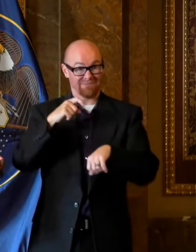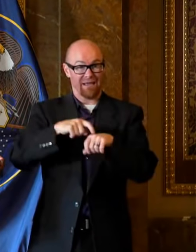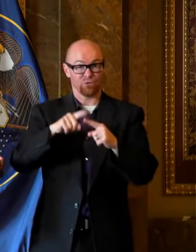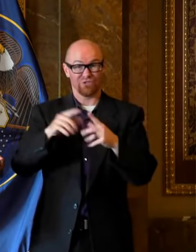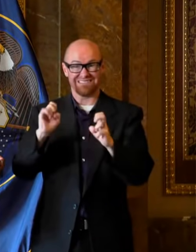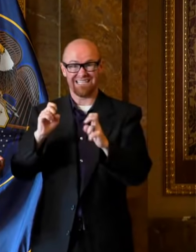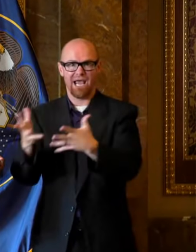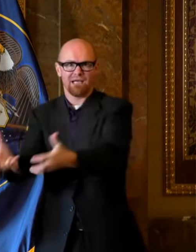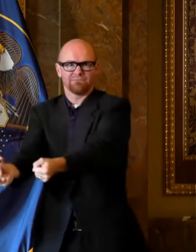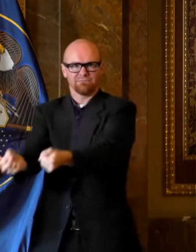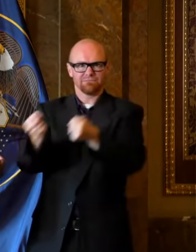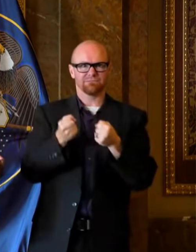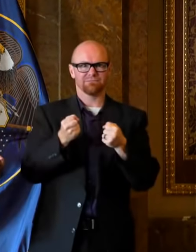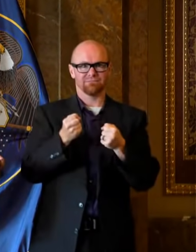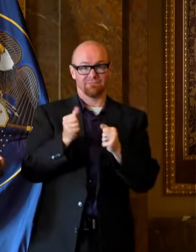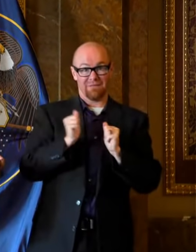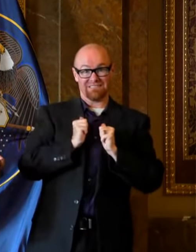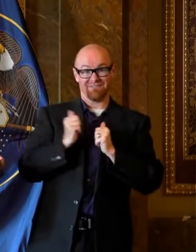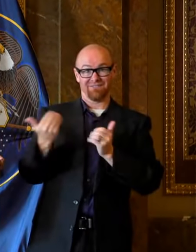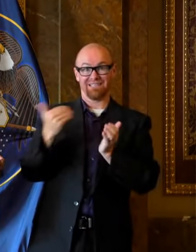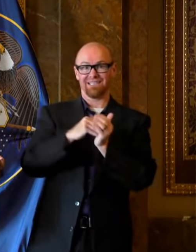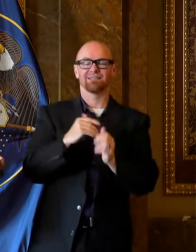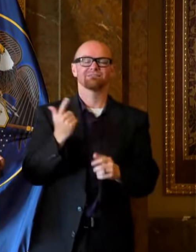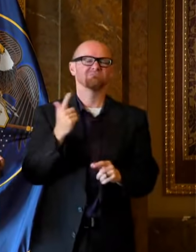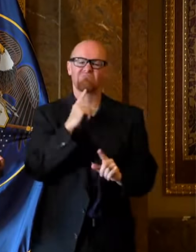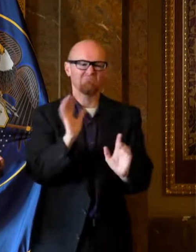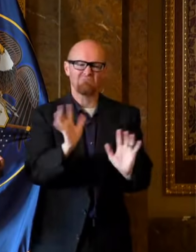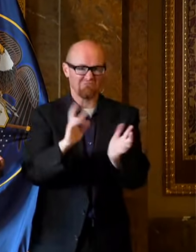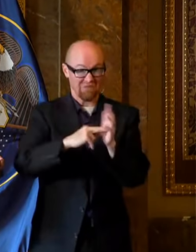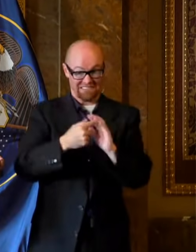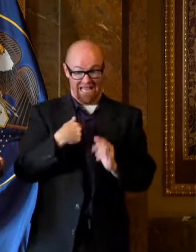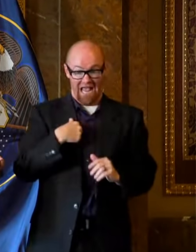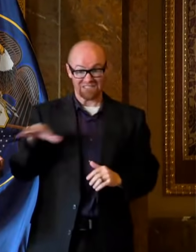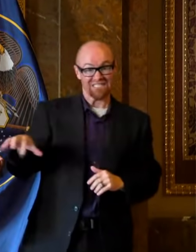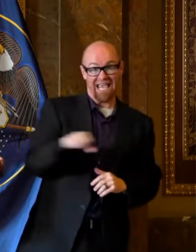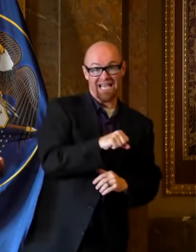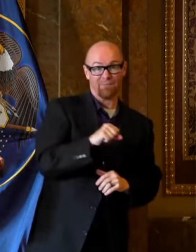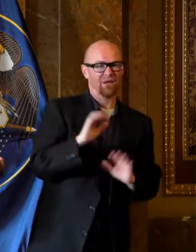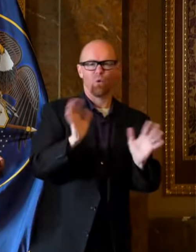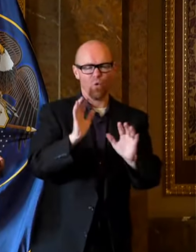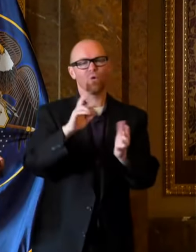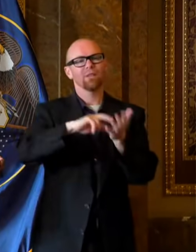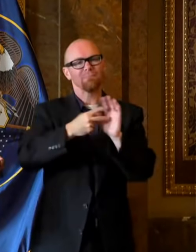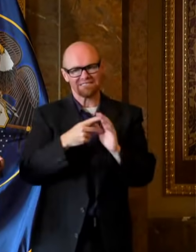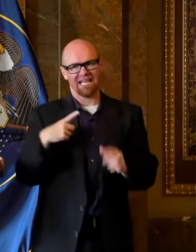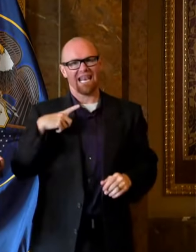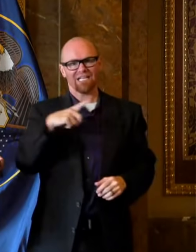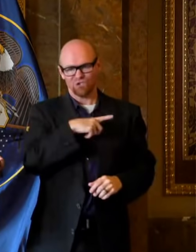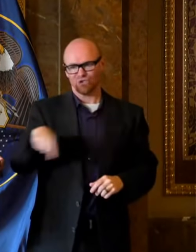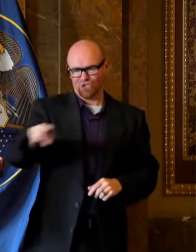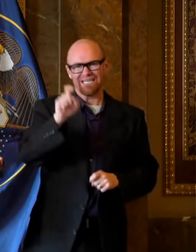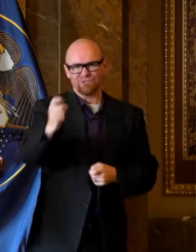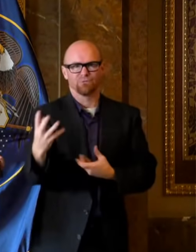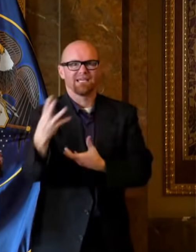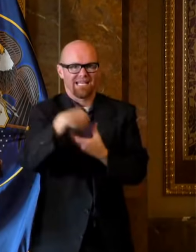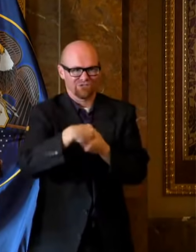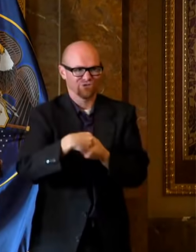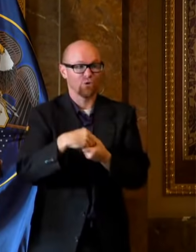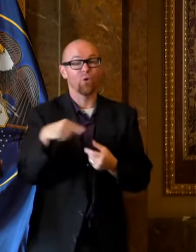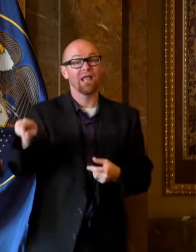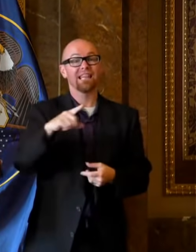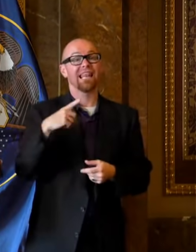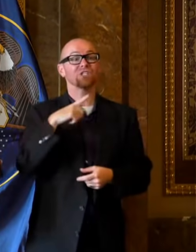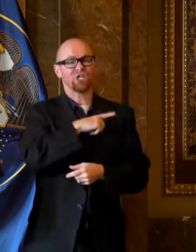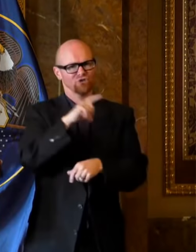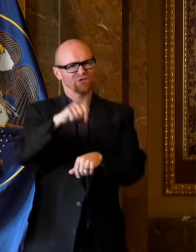clawed back, but it means that the legislature needs to engage. Again, those were the metrics that they put in place for us